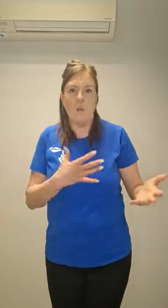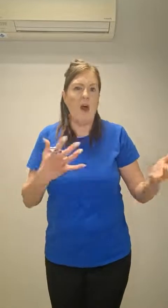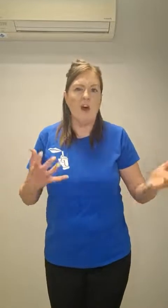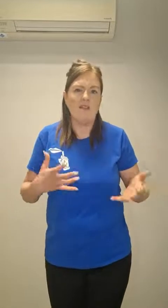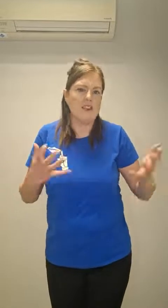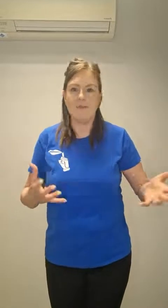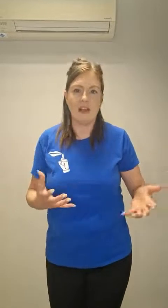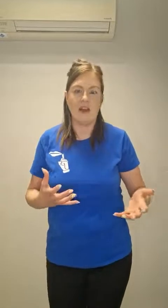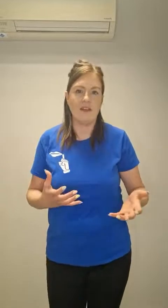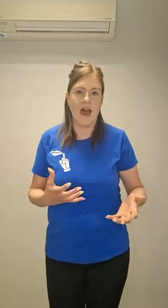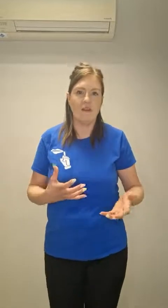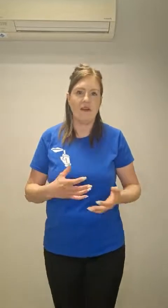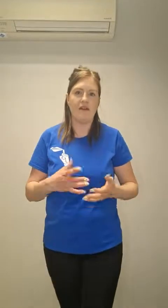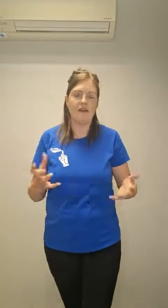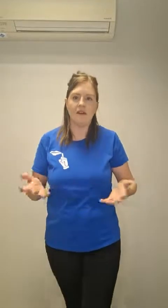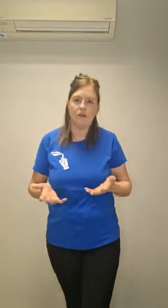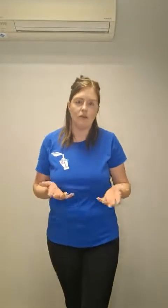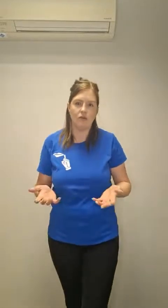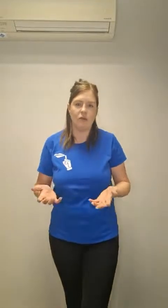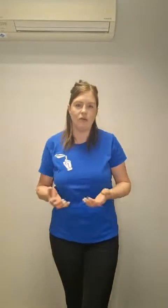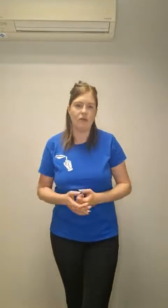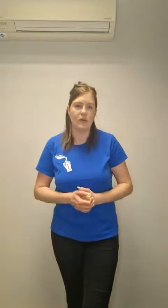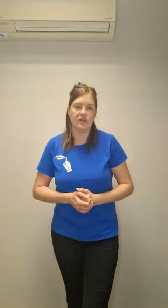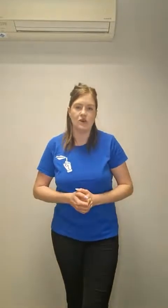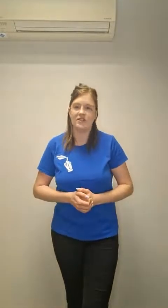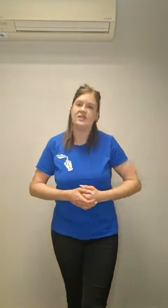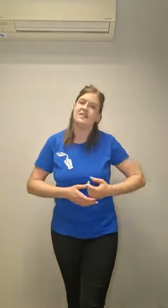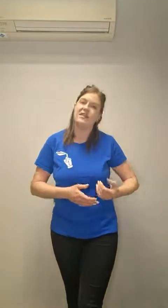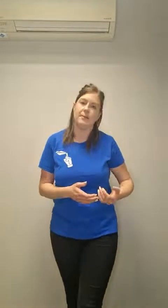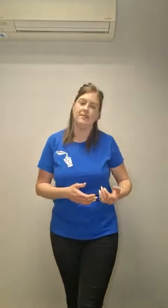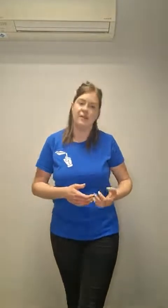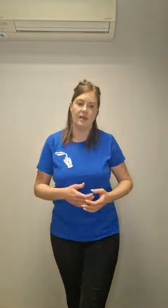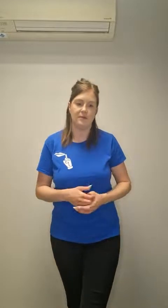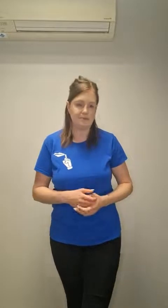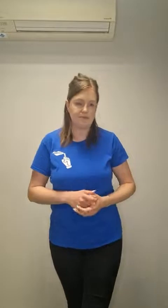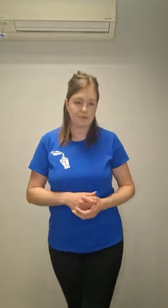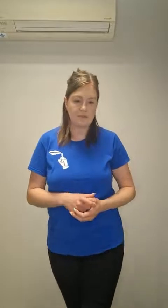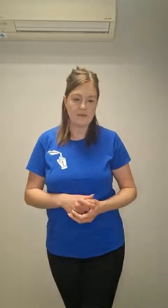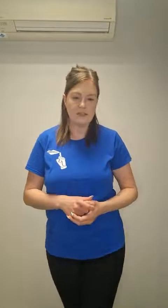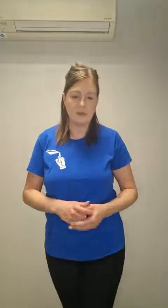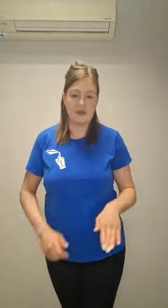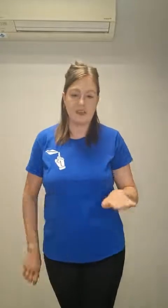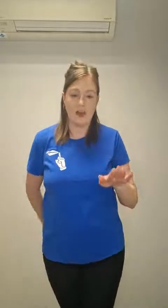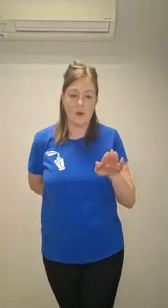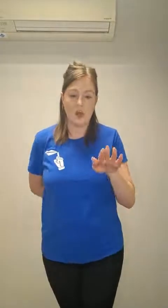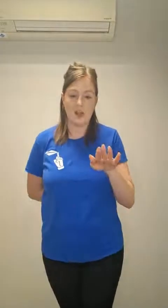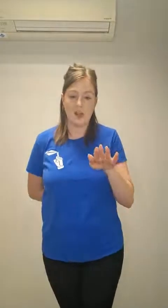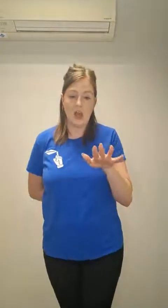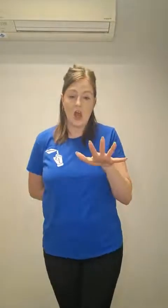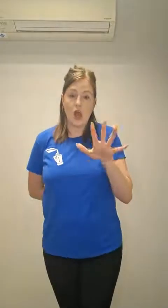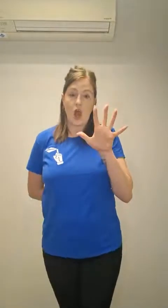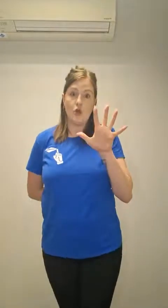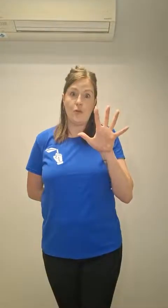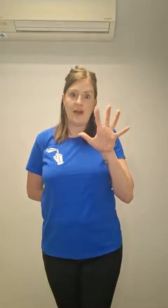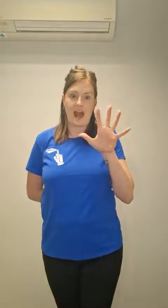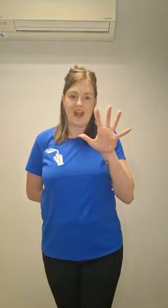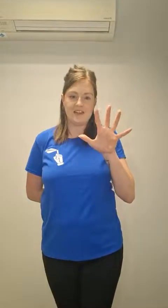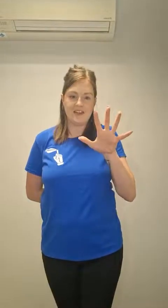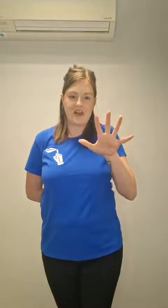World, something like that, wherever you know you're going to. It's the same thing. So we're going to take our working open hand,